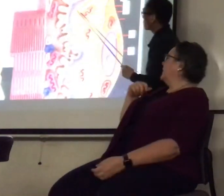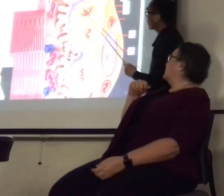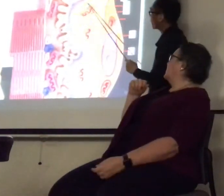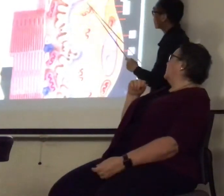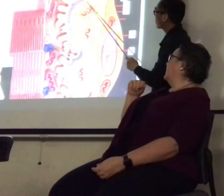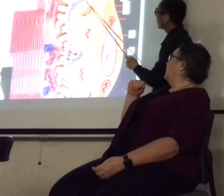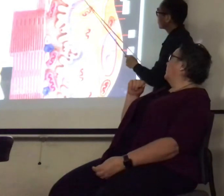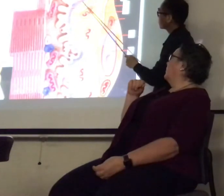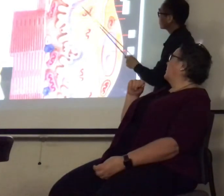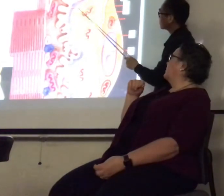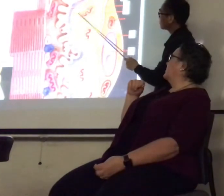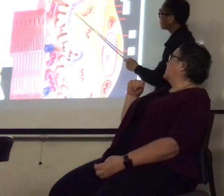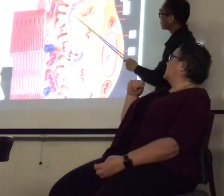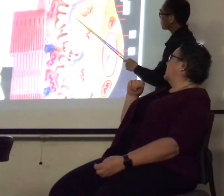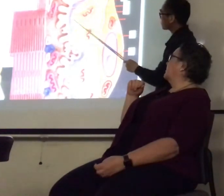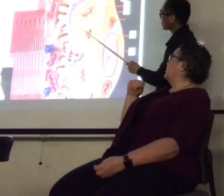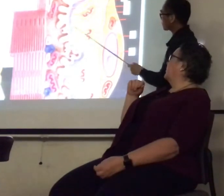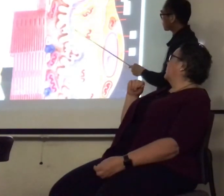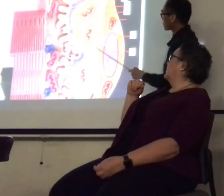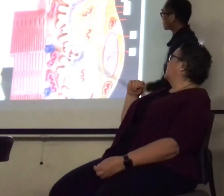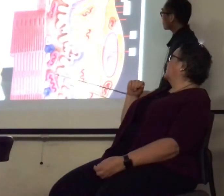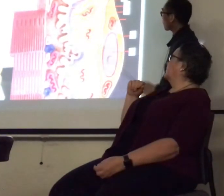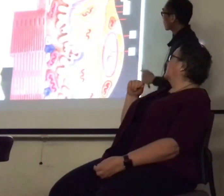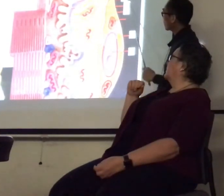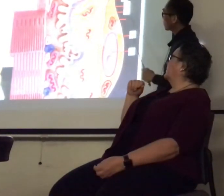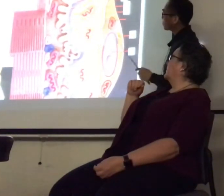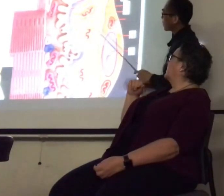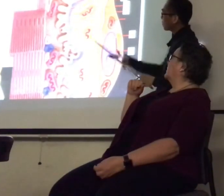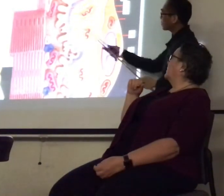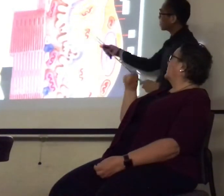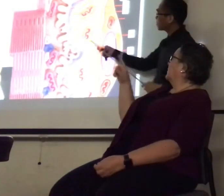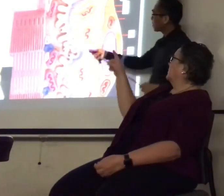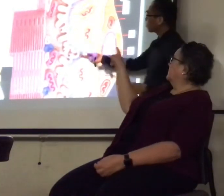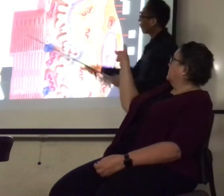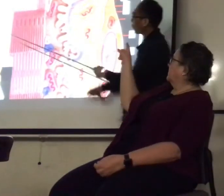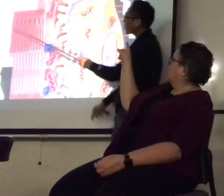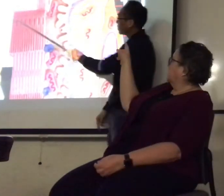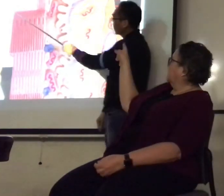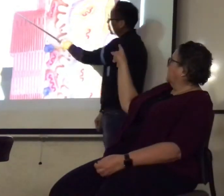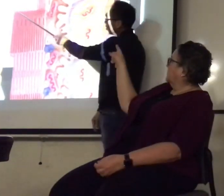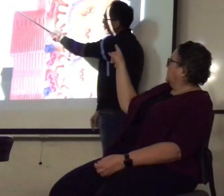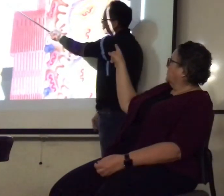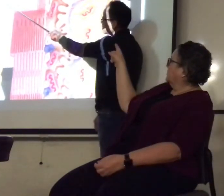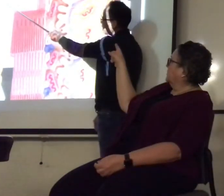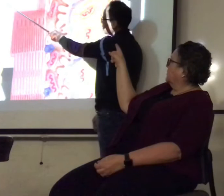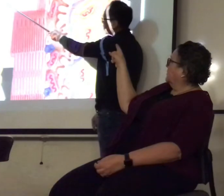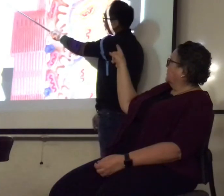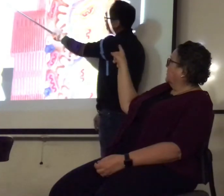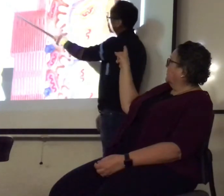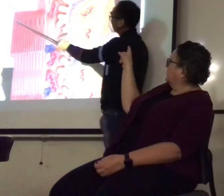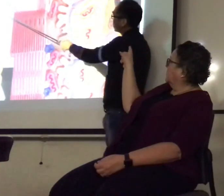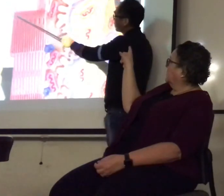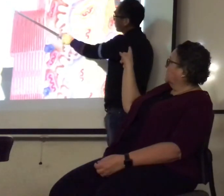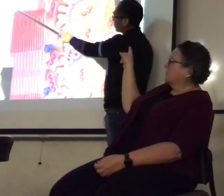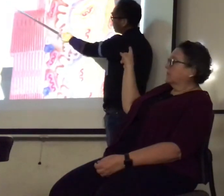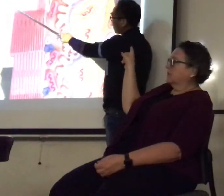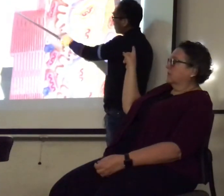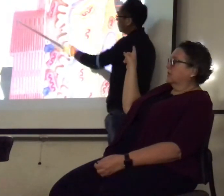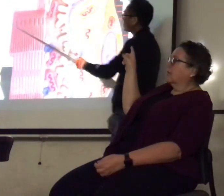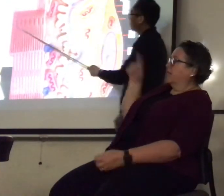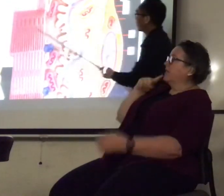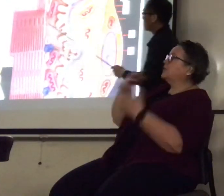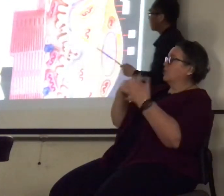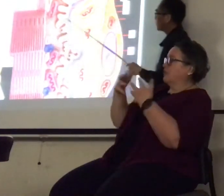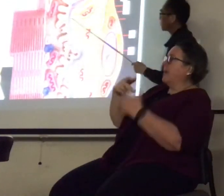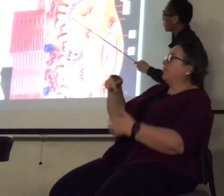presynaptic So membrane. that was the gram before one was the synaptic before? Okay, it's right here. So number 4 is the synaptic gap. Number